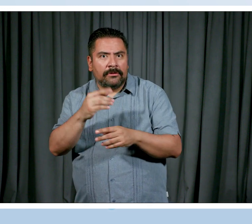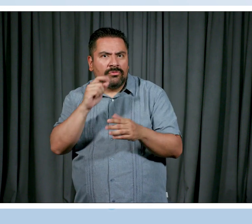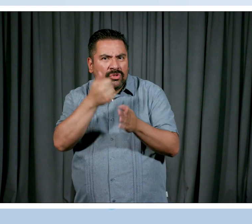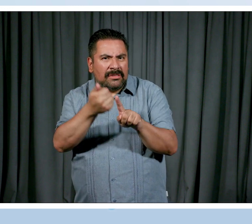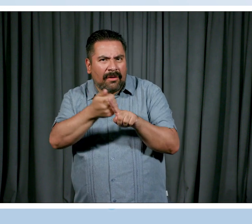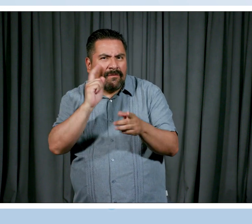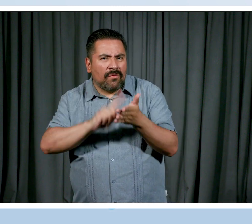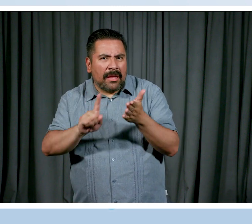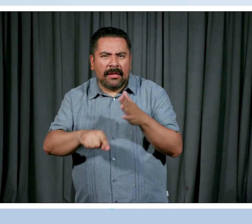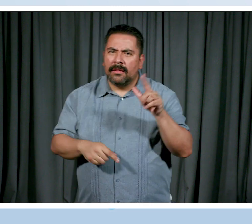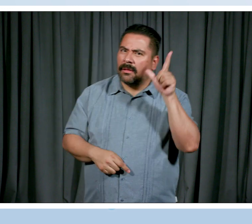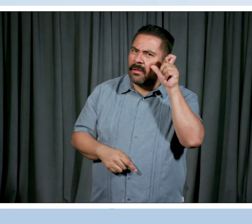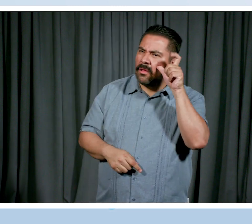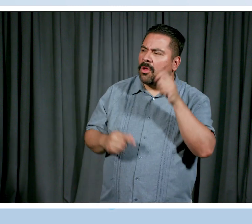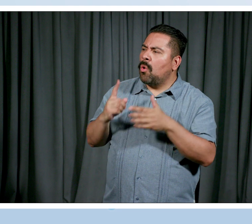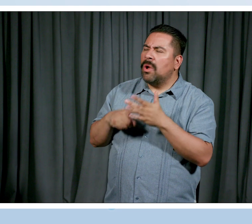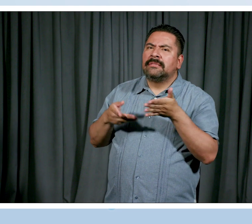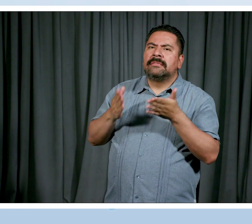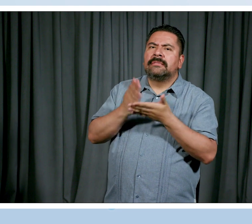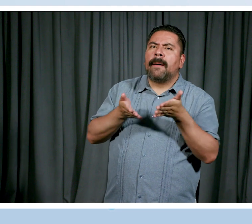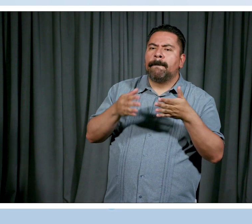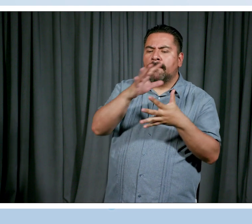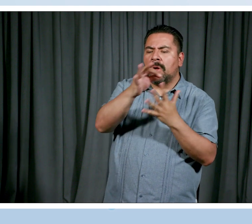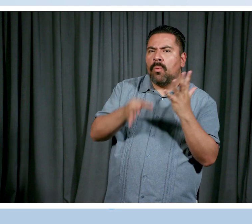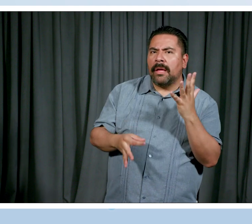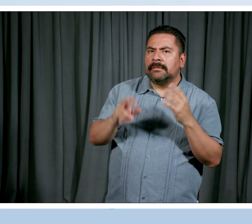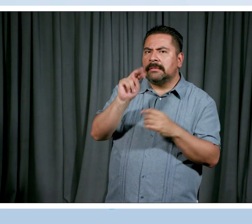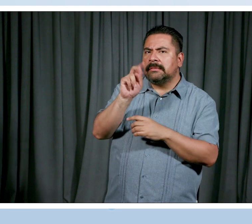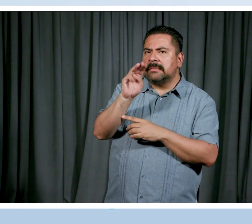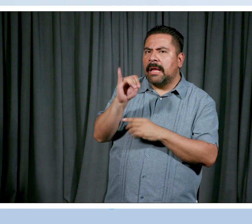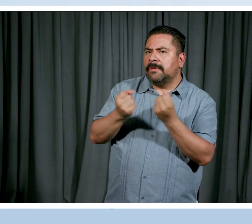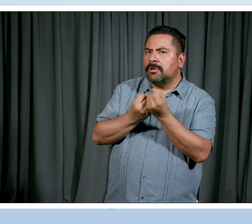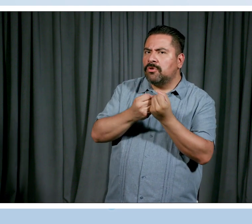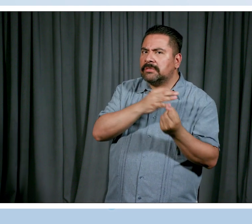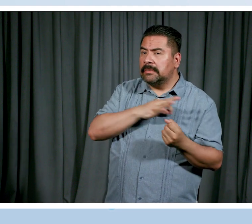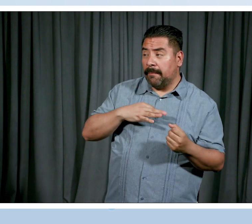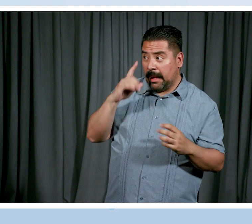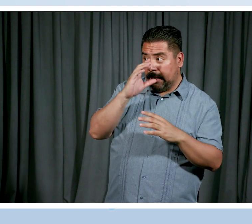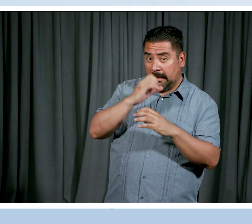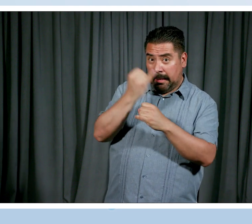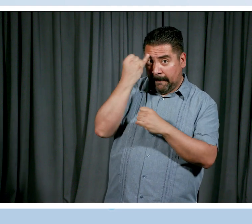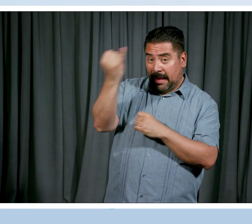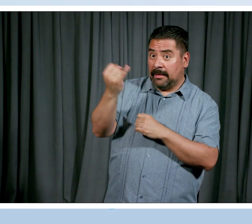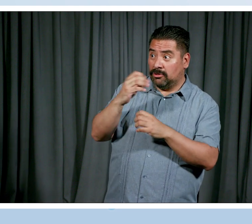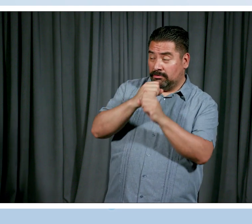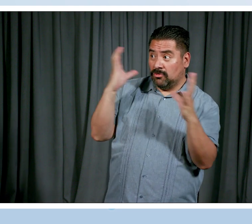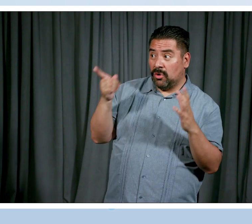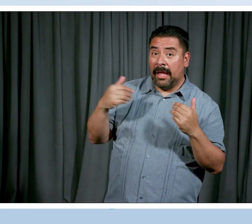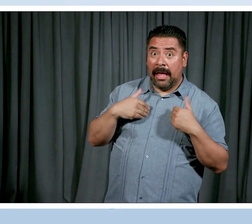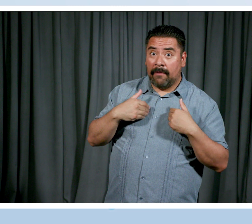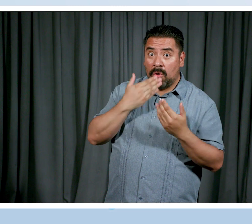ways that NAMI supports their staff? I would imagine you have a pretty good mental health culture. That is our